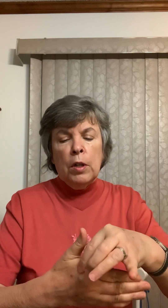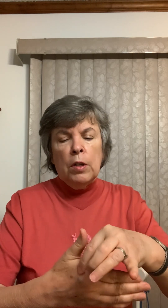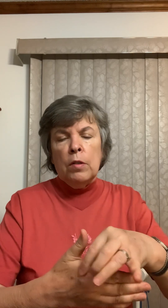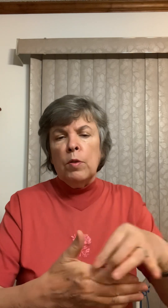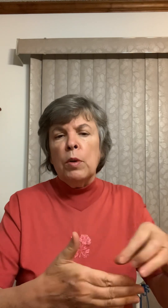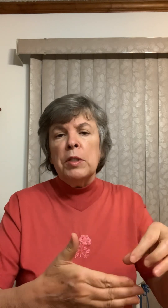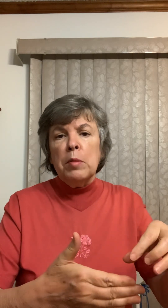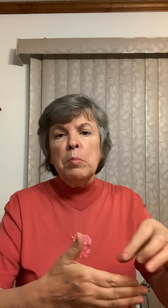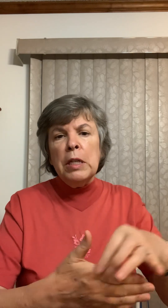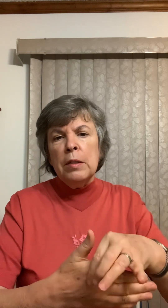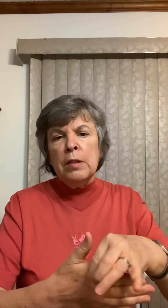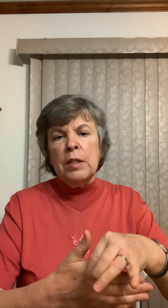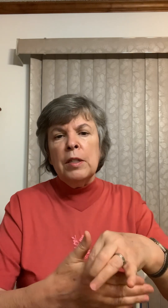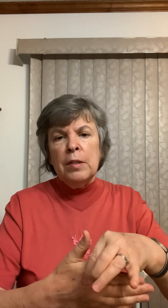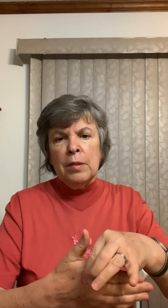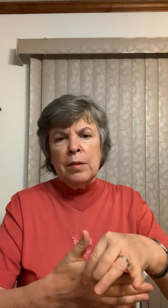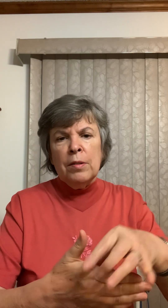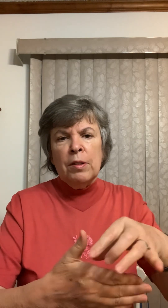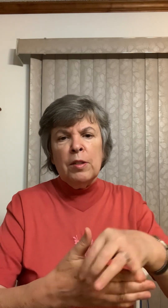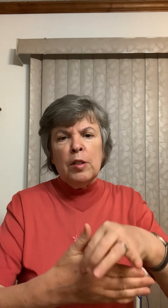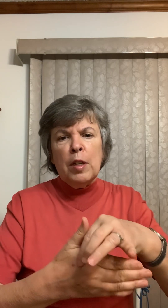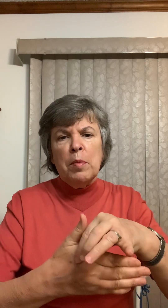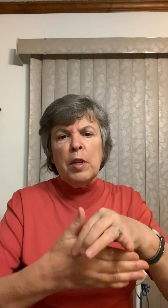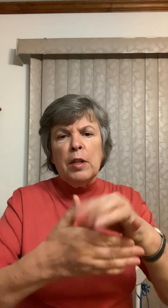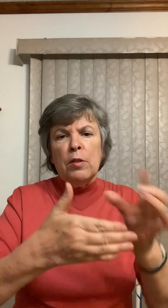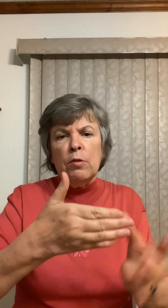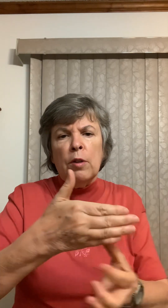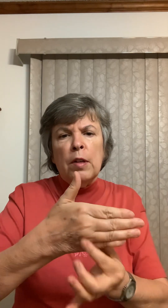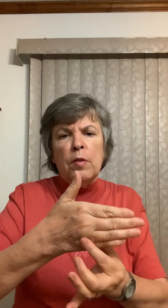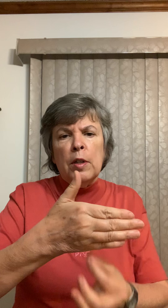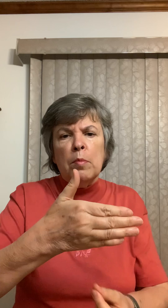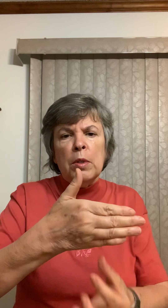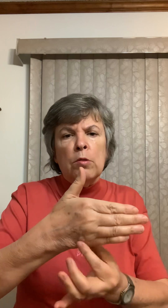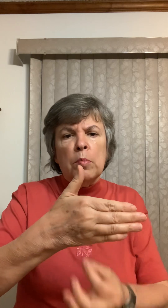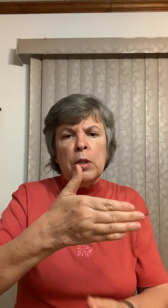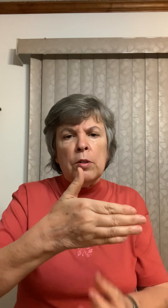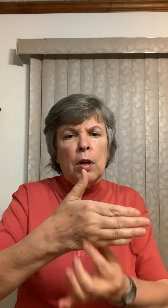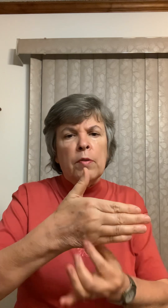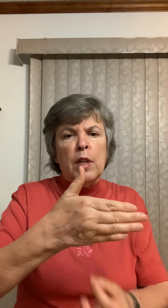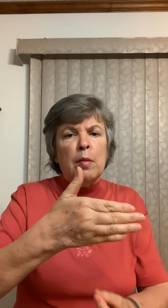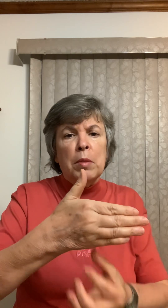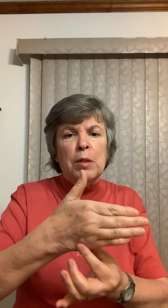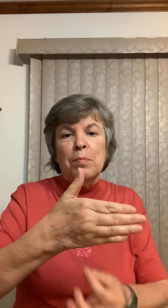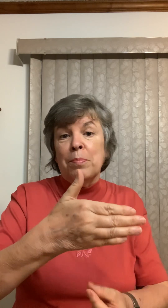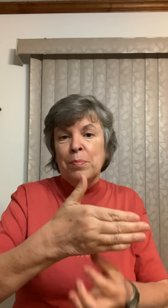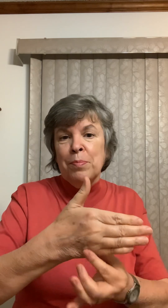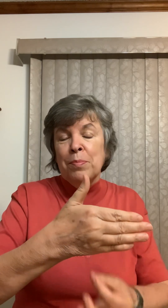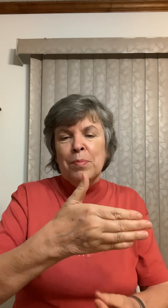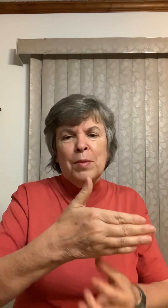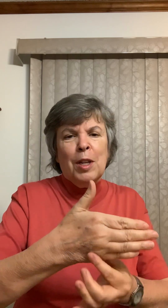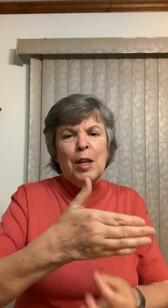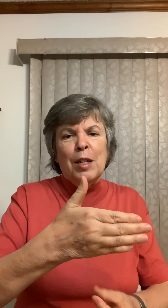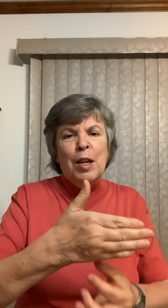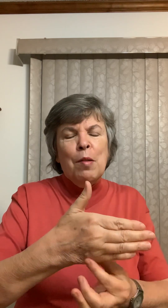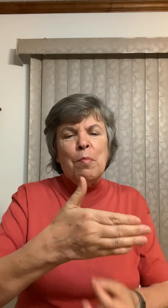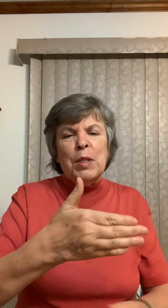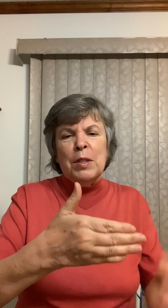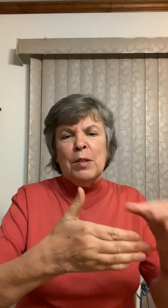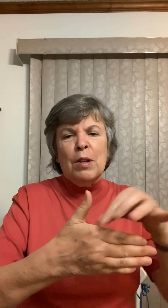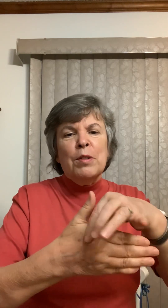If you want some meat to eat, it's the same thing, and your gravy can be drippings off of that meat. Okay, but this is also the